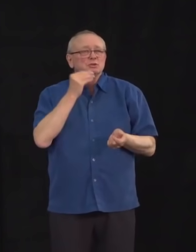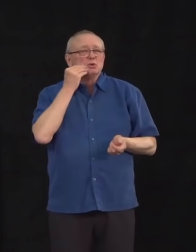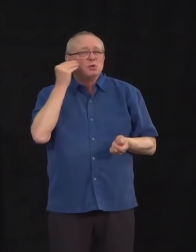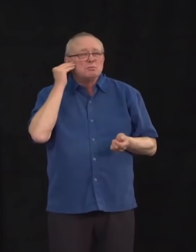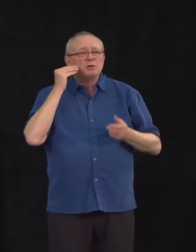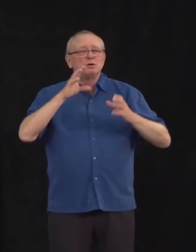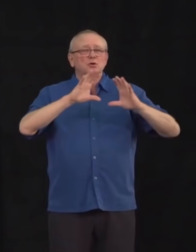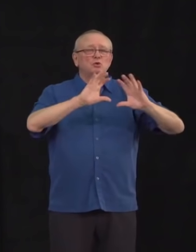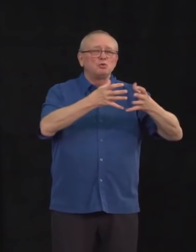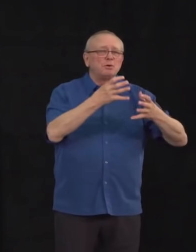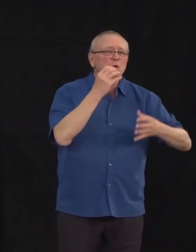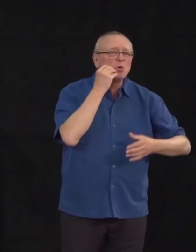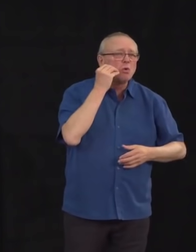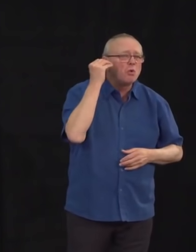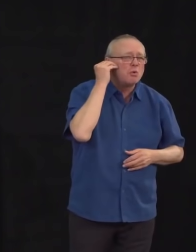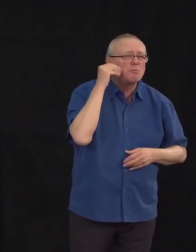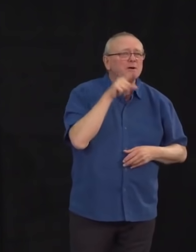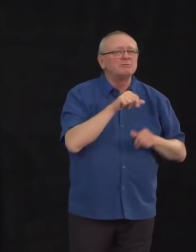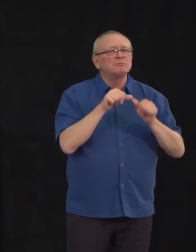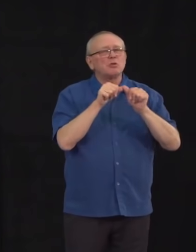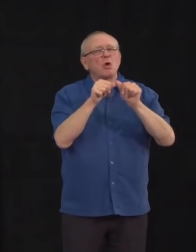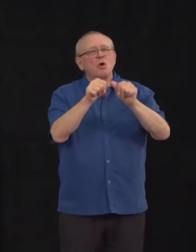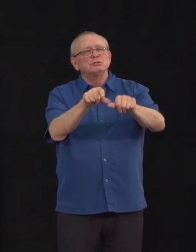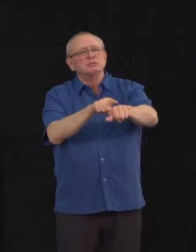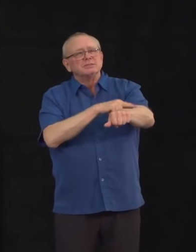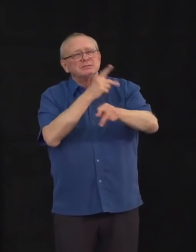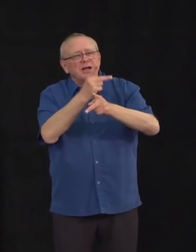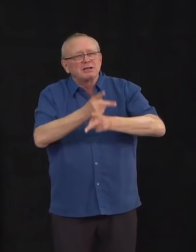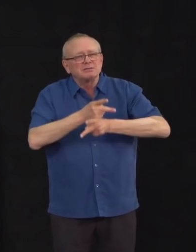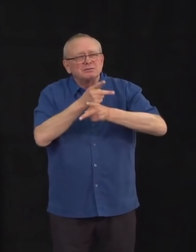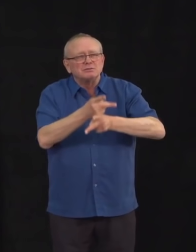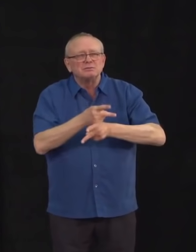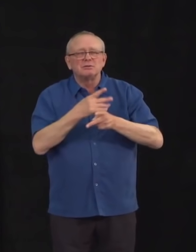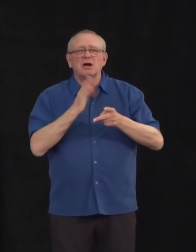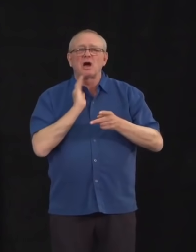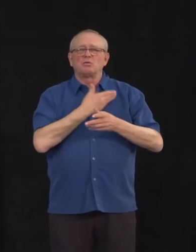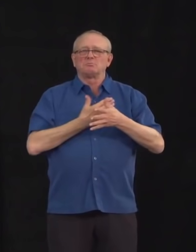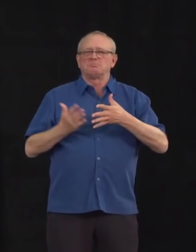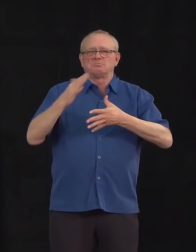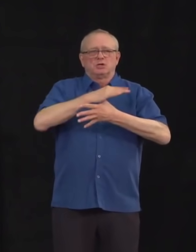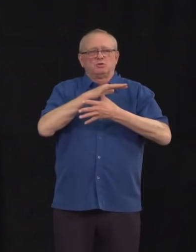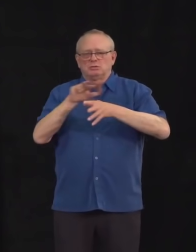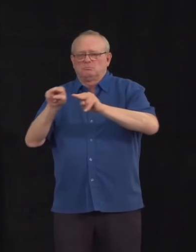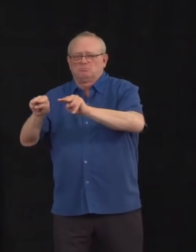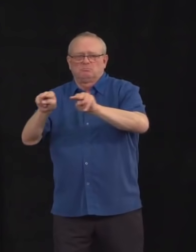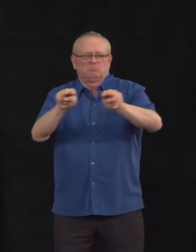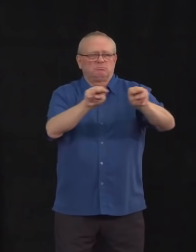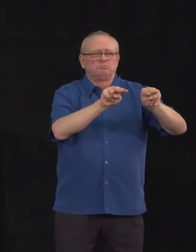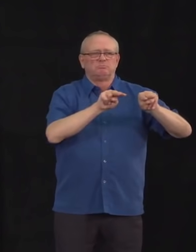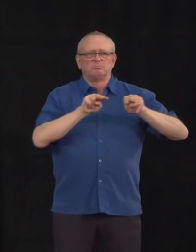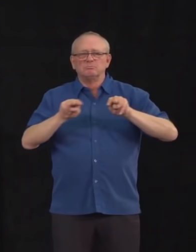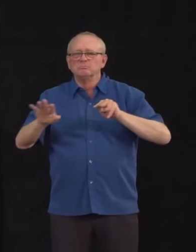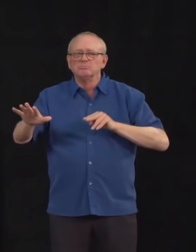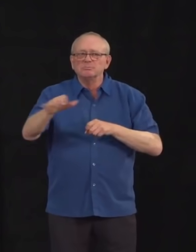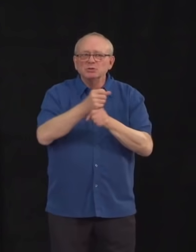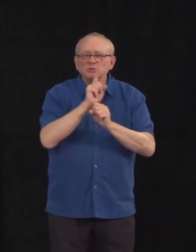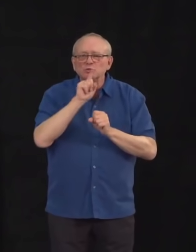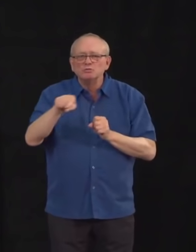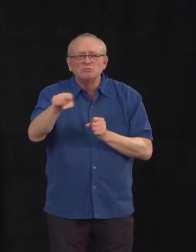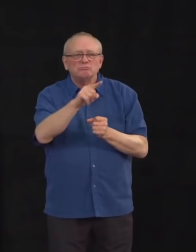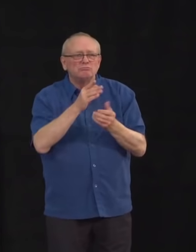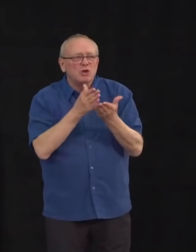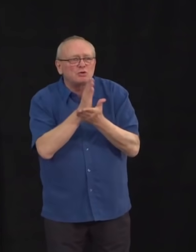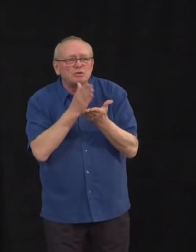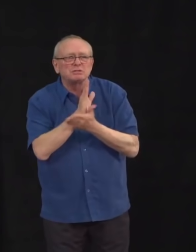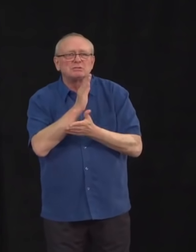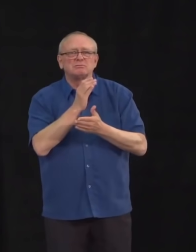monitor all active outbreaks. We will take additional actions as necessary to protect the health and well-being of the residents